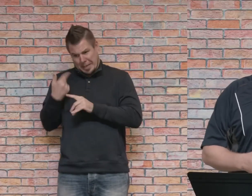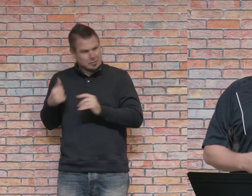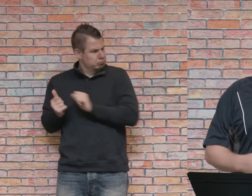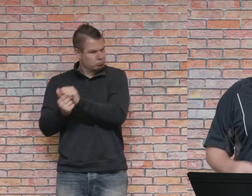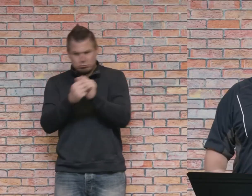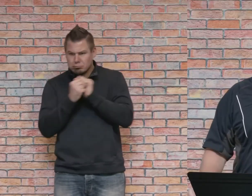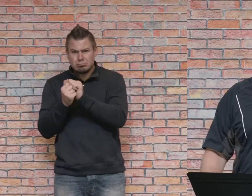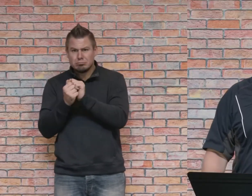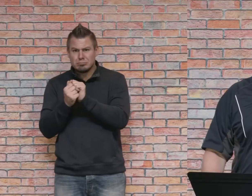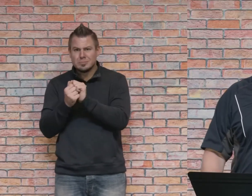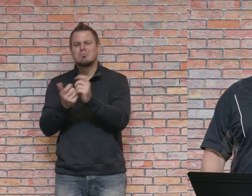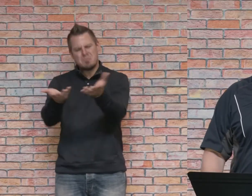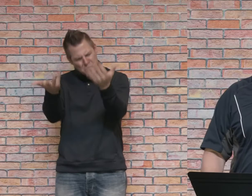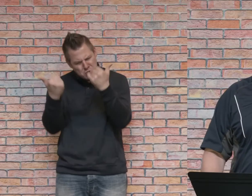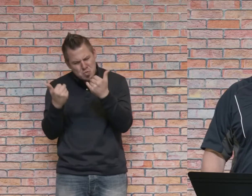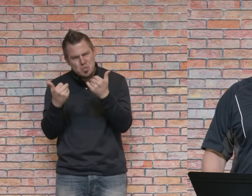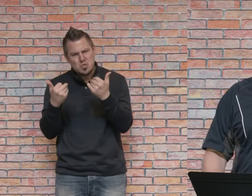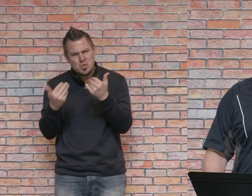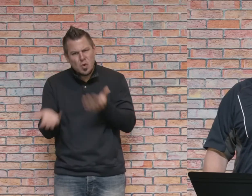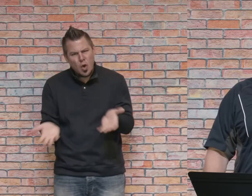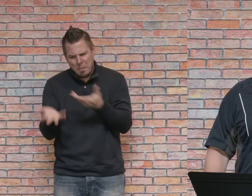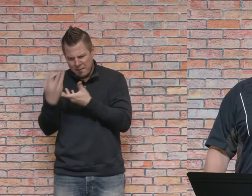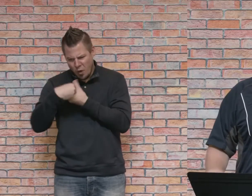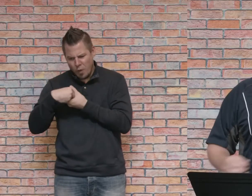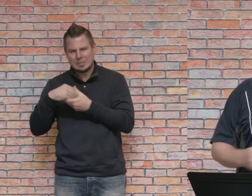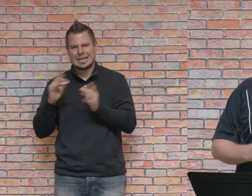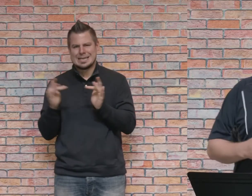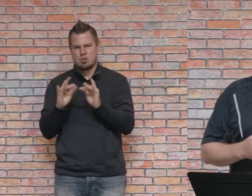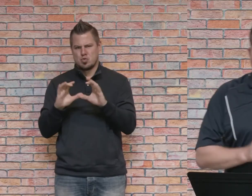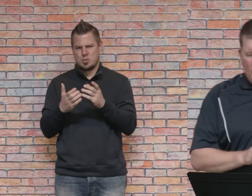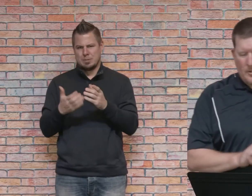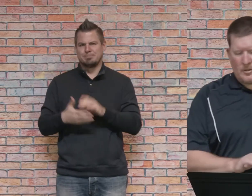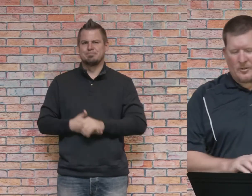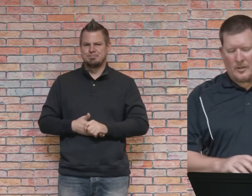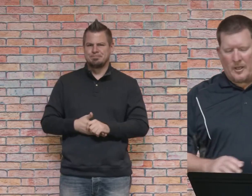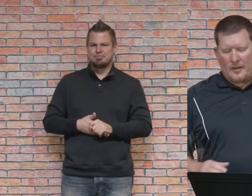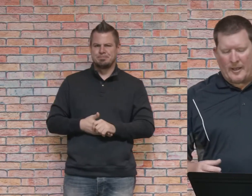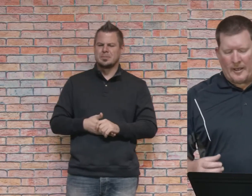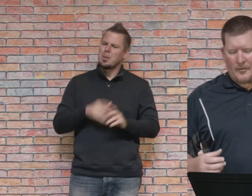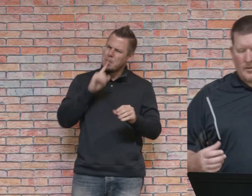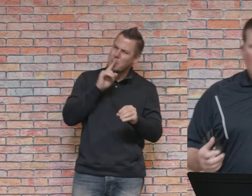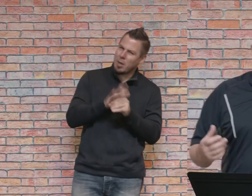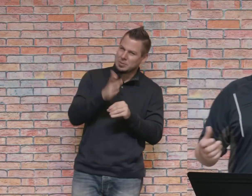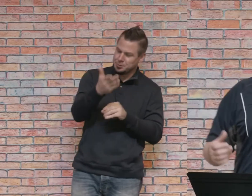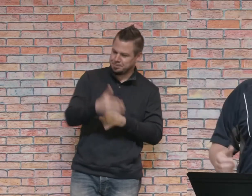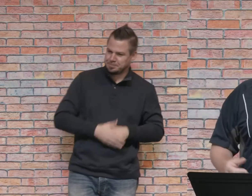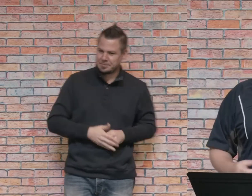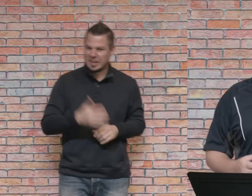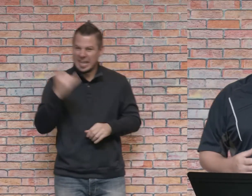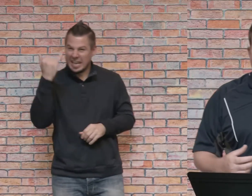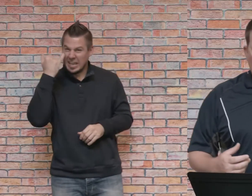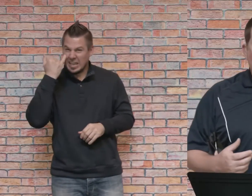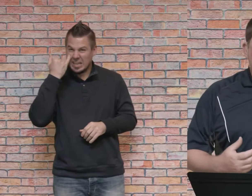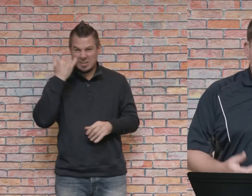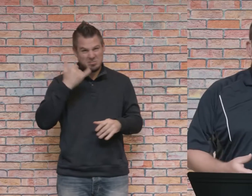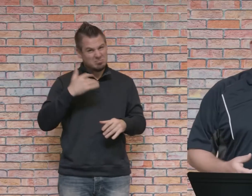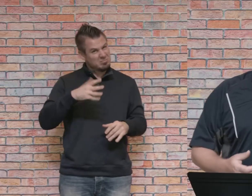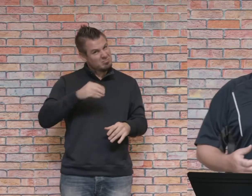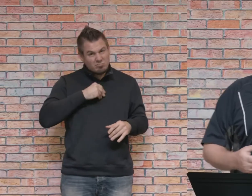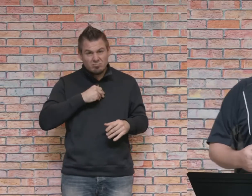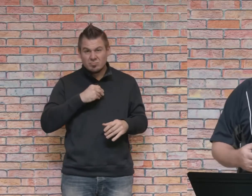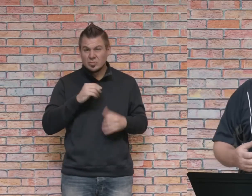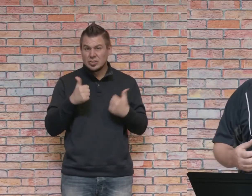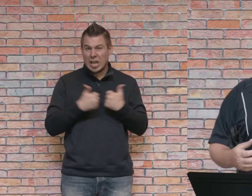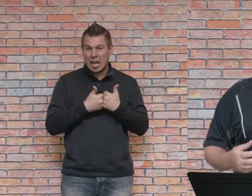part of a connect group. And you see, I promise you that if you take one of these steps, if you choose to serve or